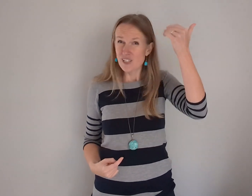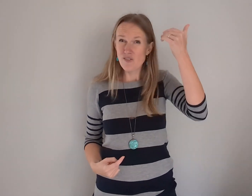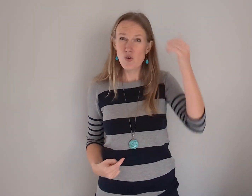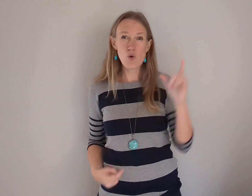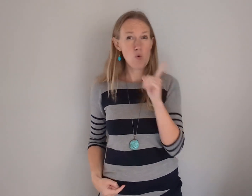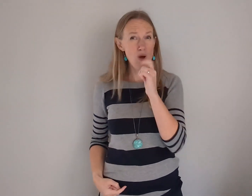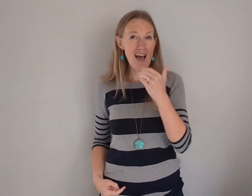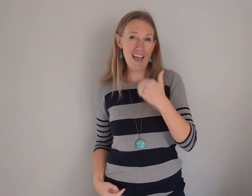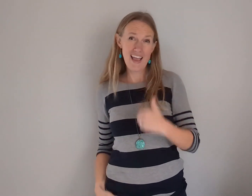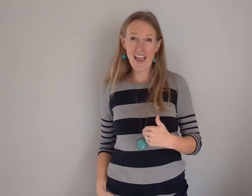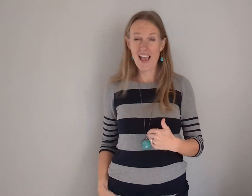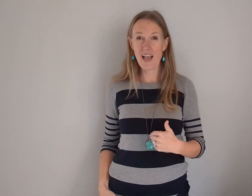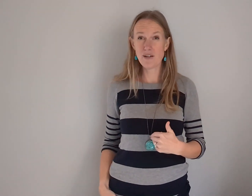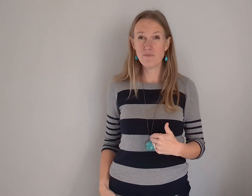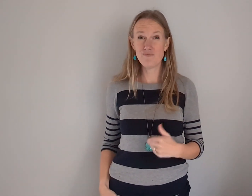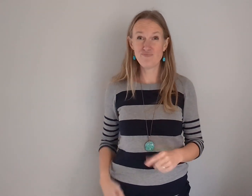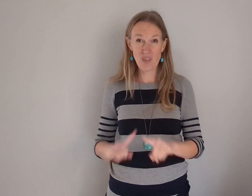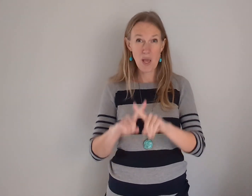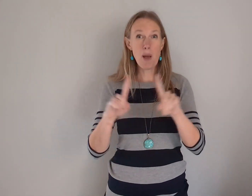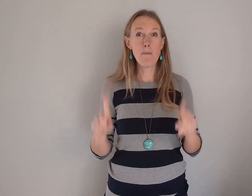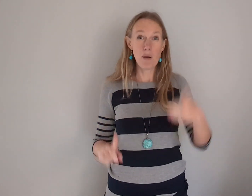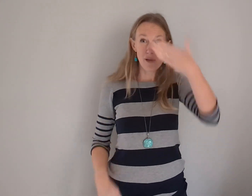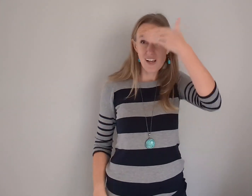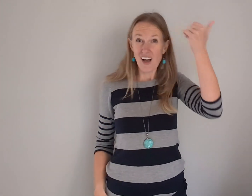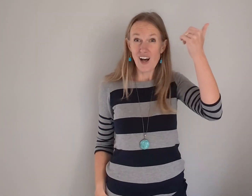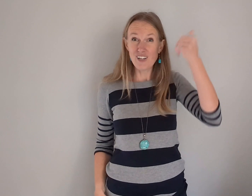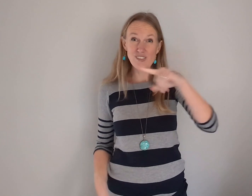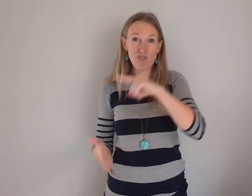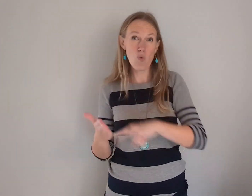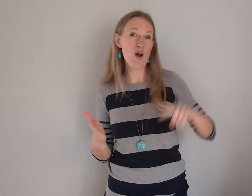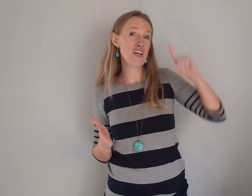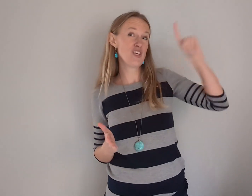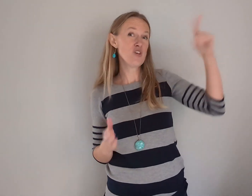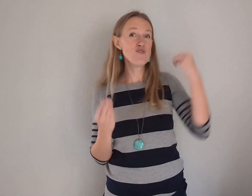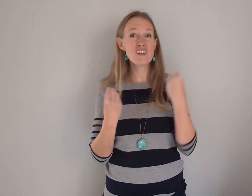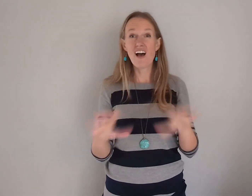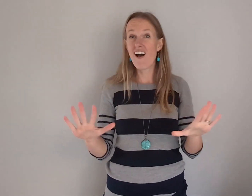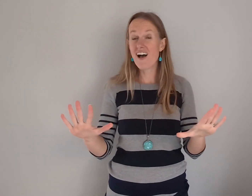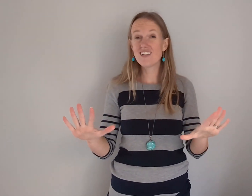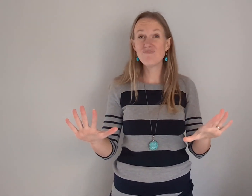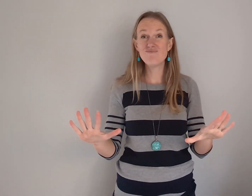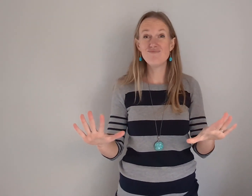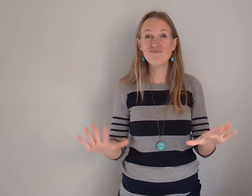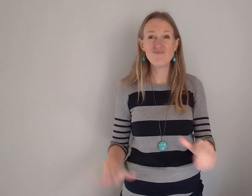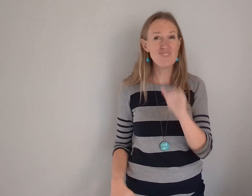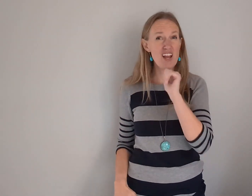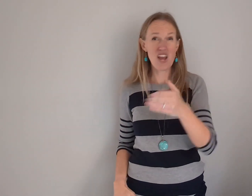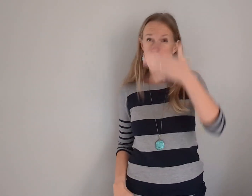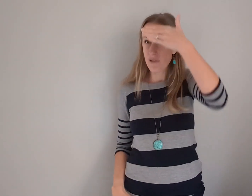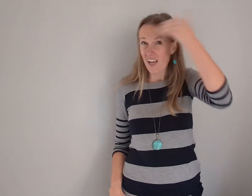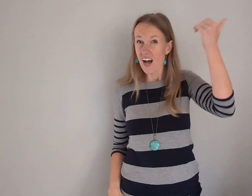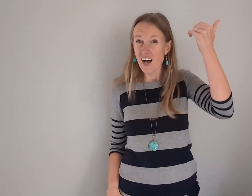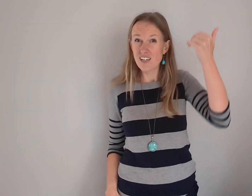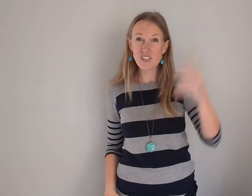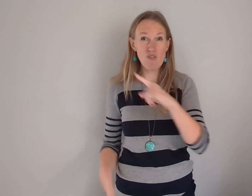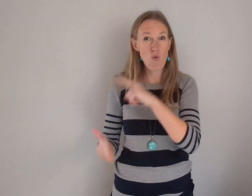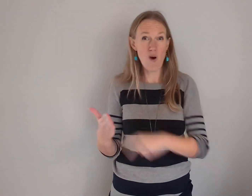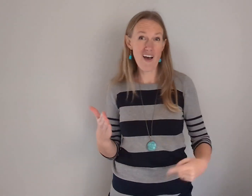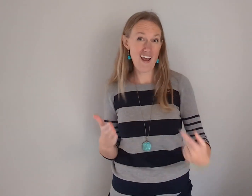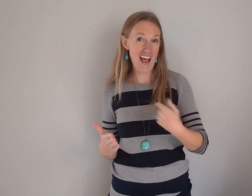of who I am, but because of what you've done. Not because of what